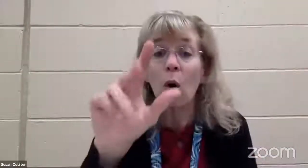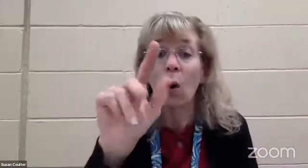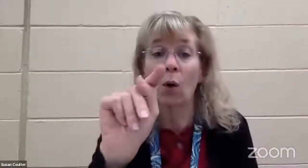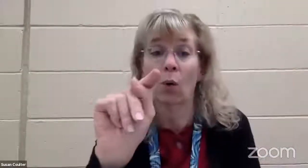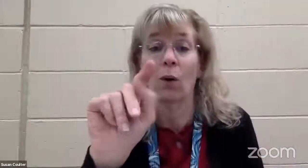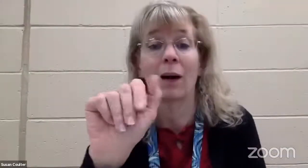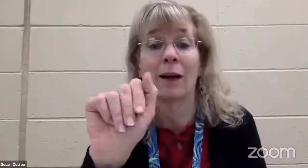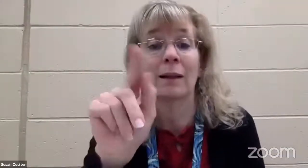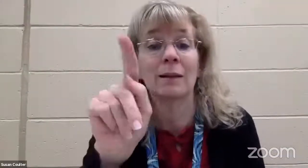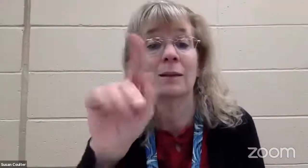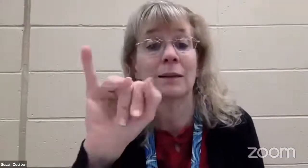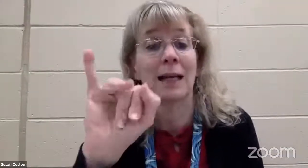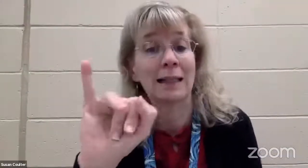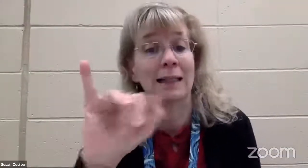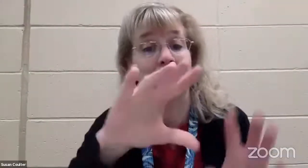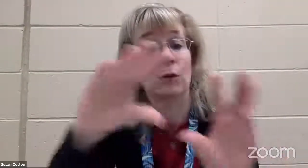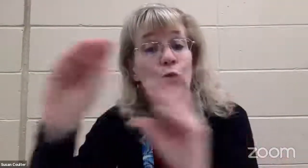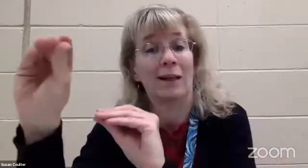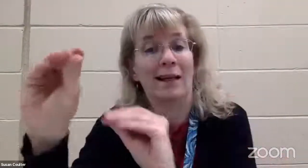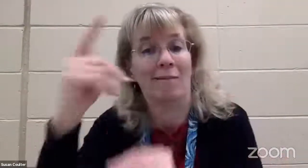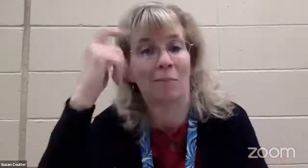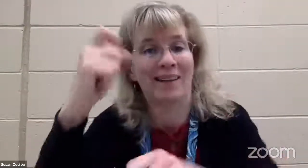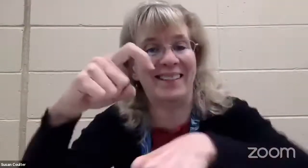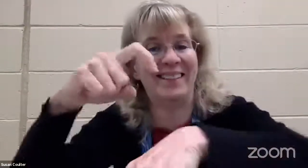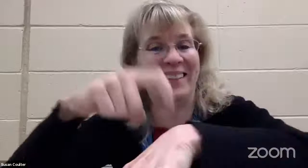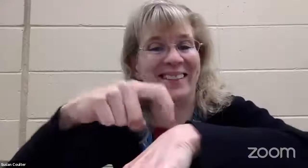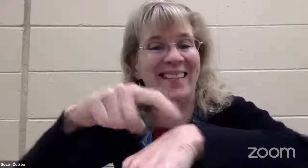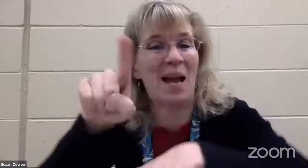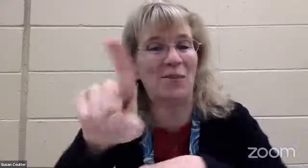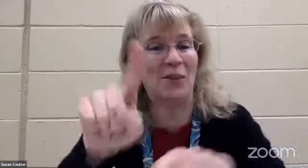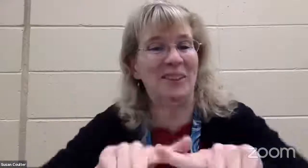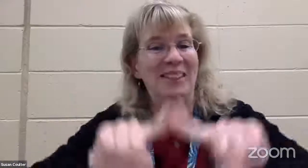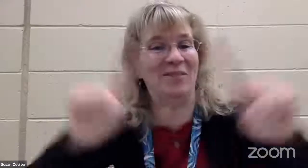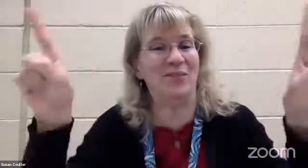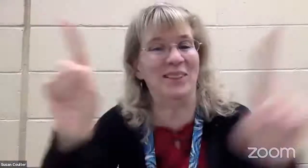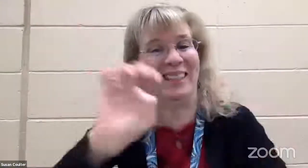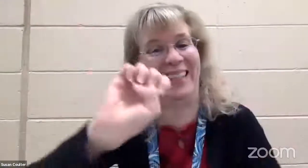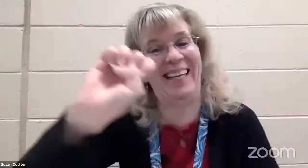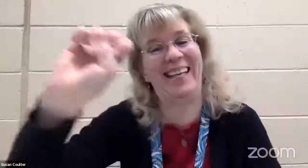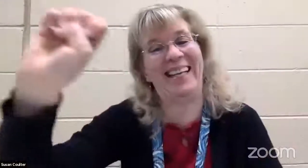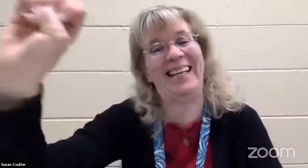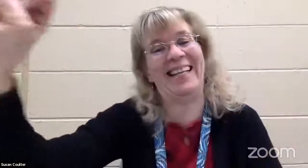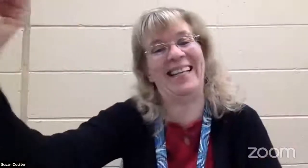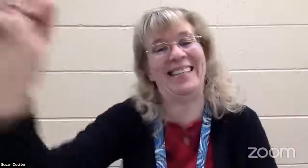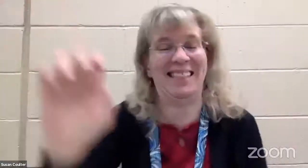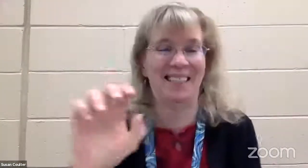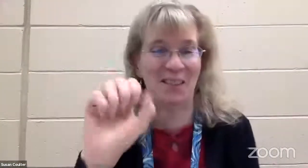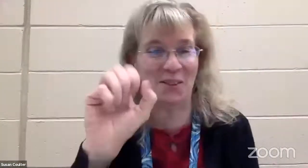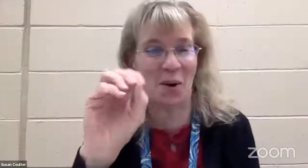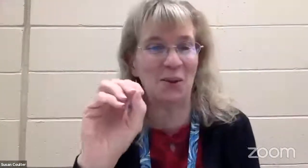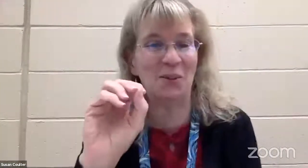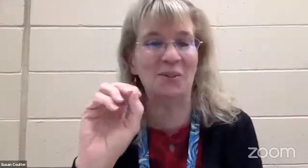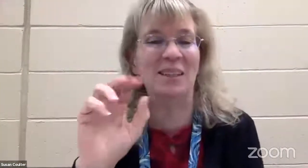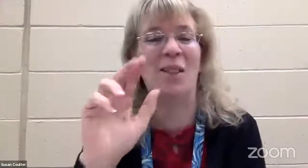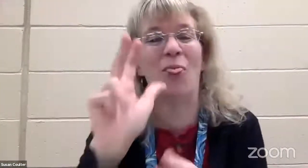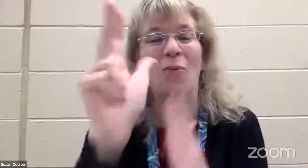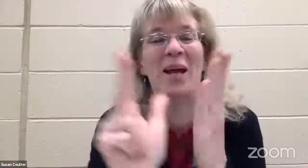Hello. Oh, so beautiful. Taki had to leave because she's in a different time zone. She's on the East